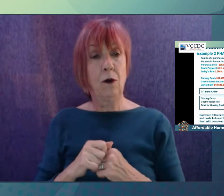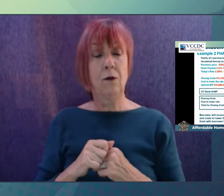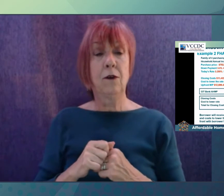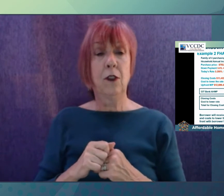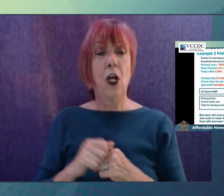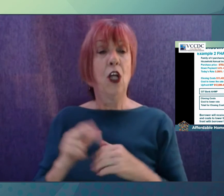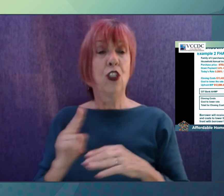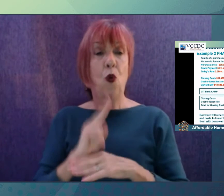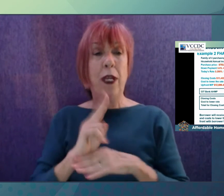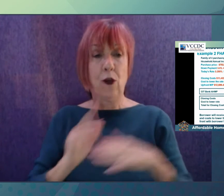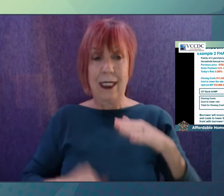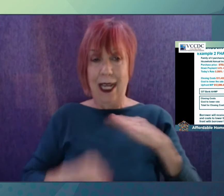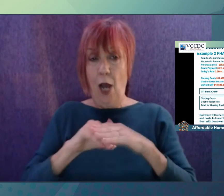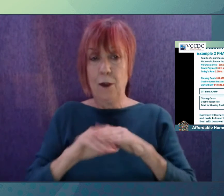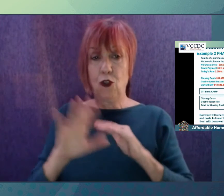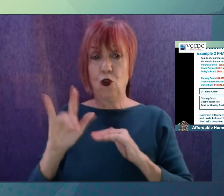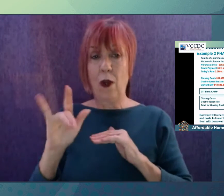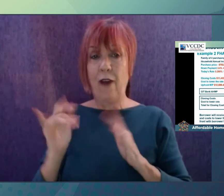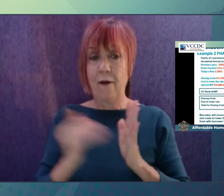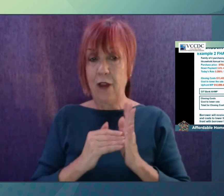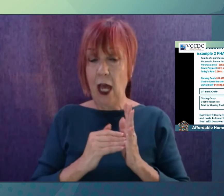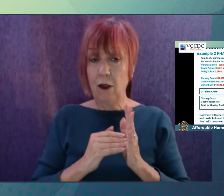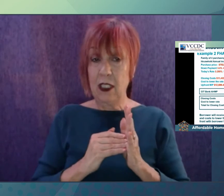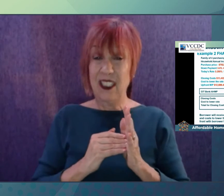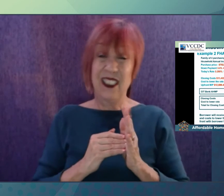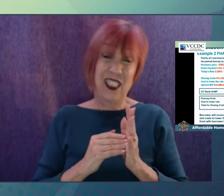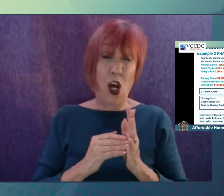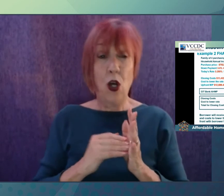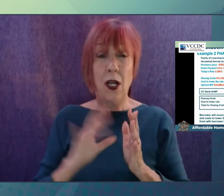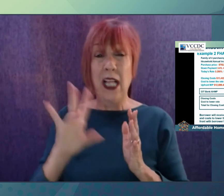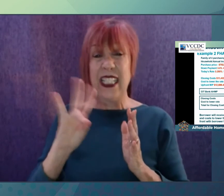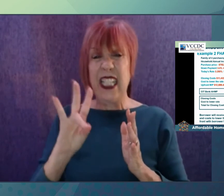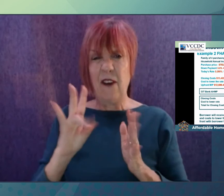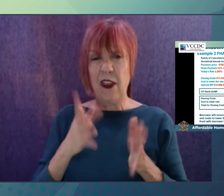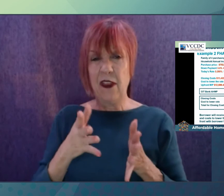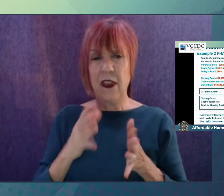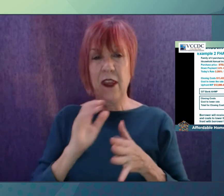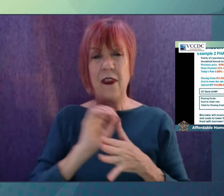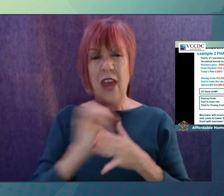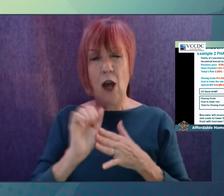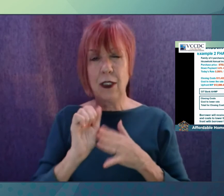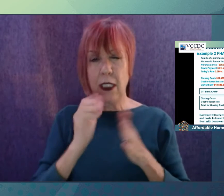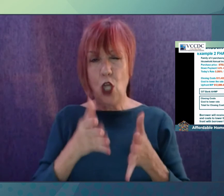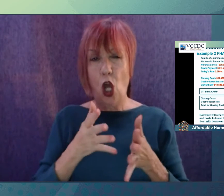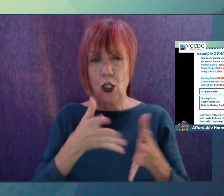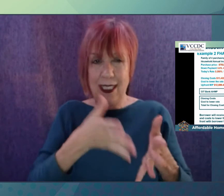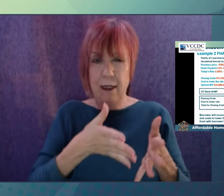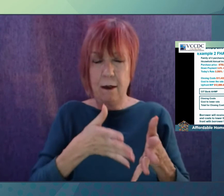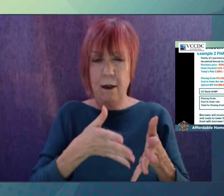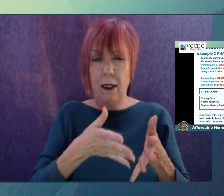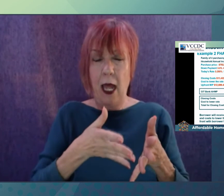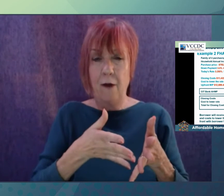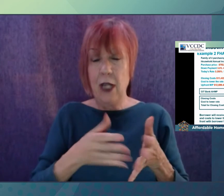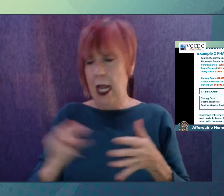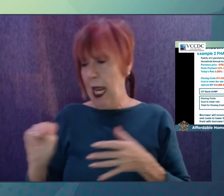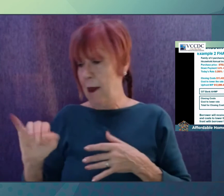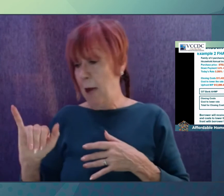up to $25,000, being that we only have about $7,000 left in this particular budget, and the MIP